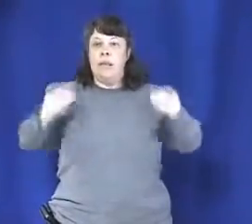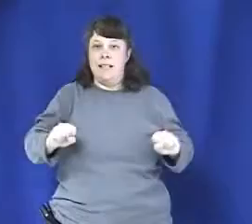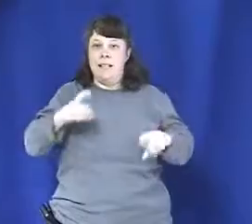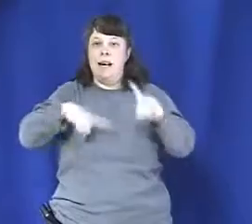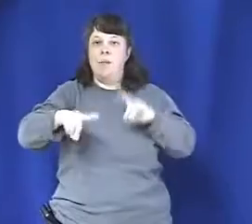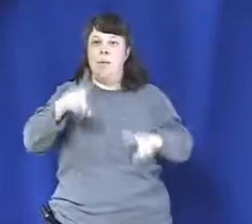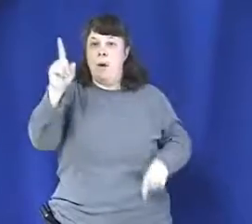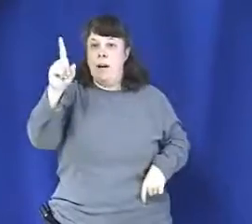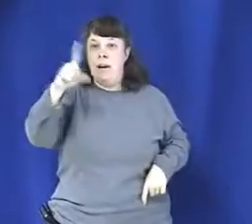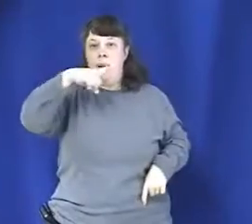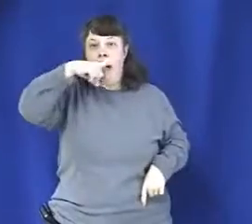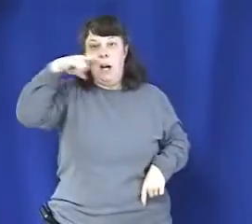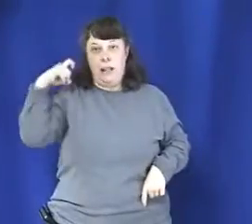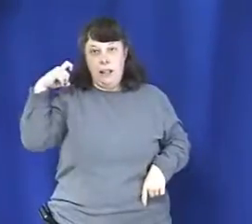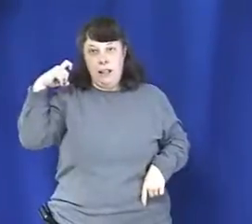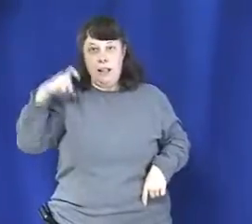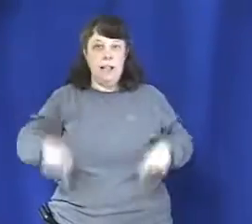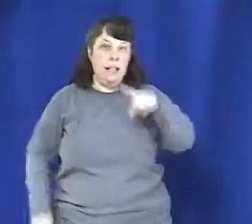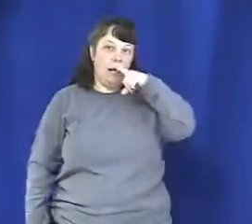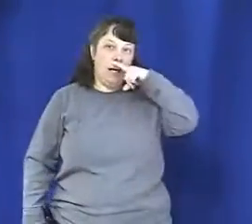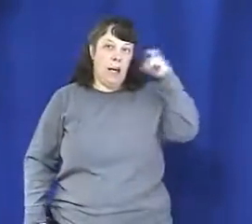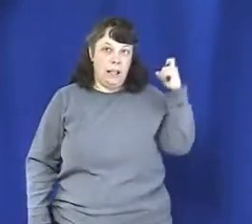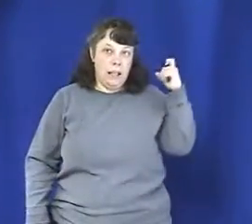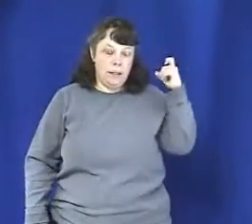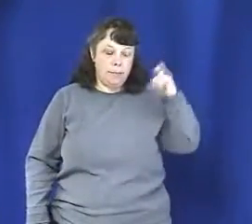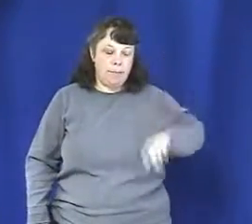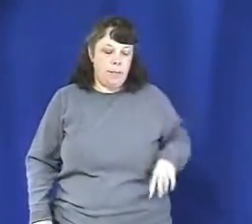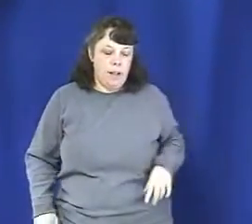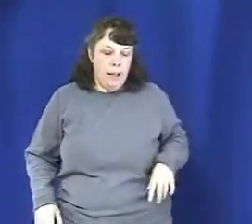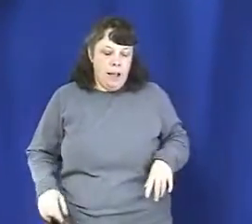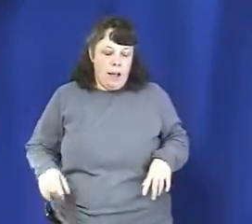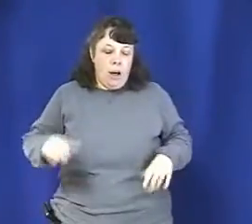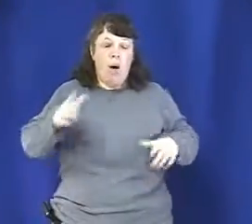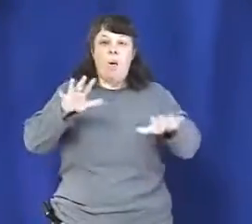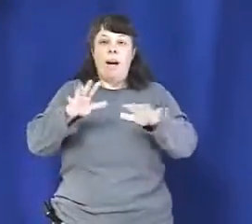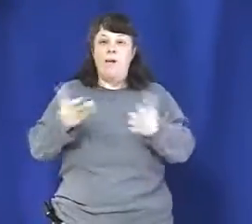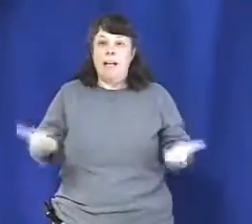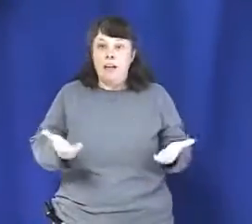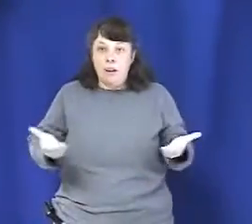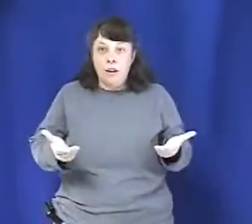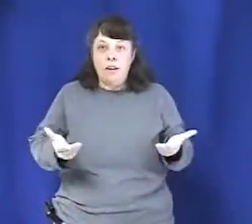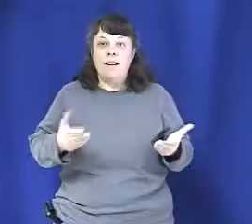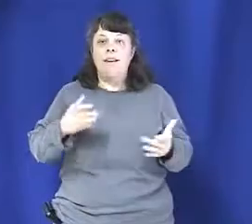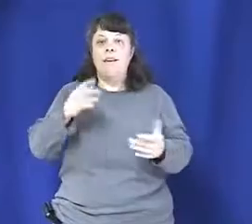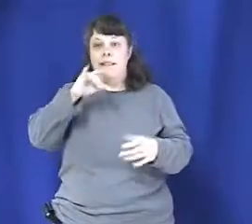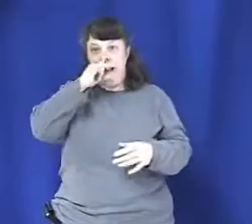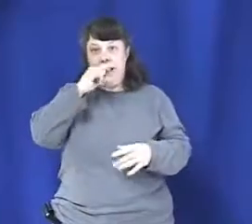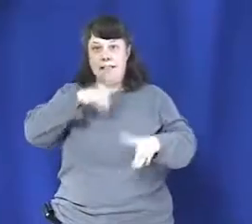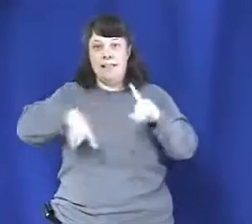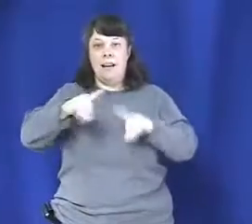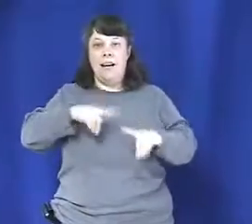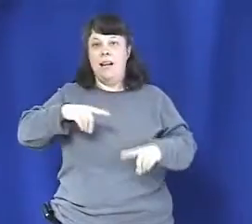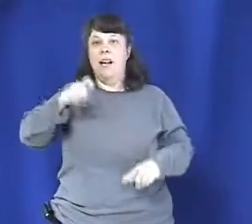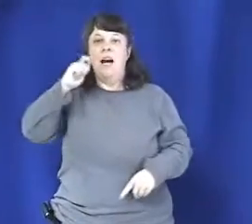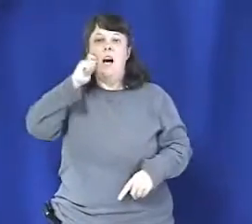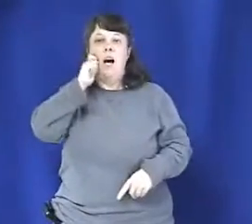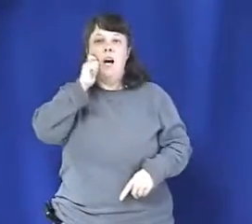can sign it with one hand. Ugly. Ugly. Around here, the kids sign